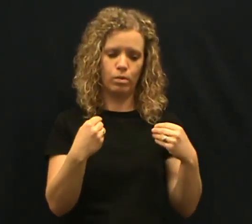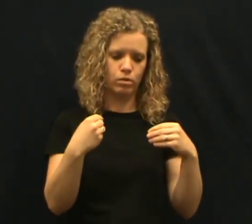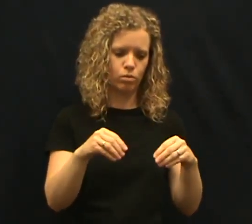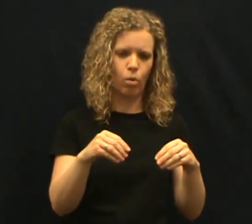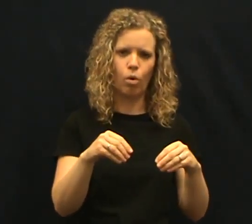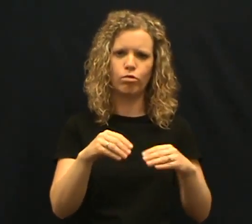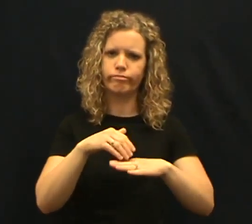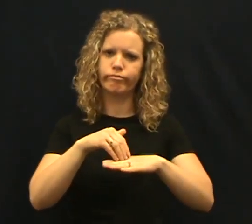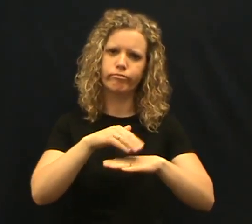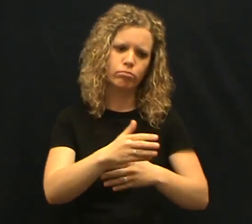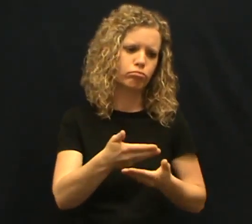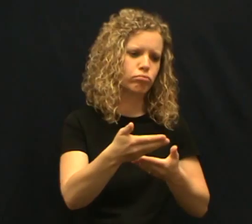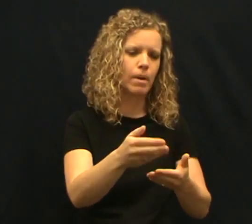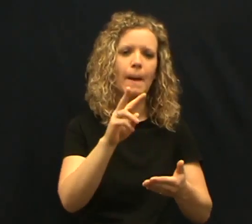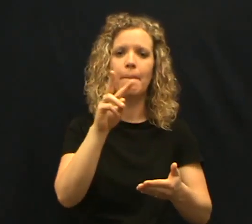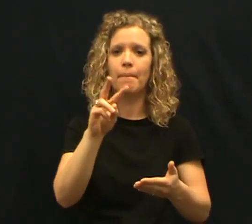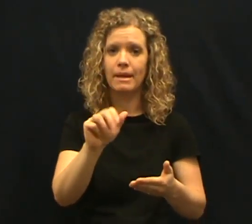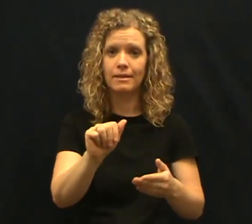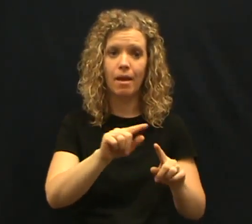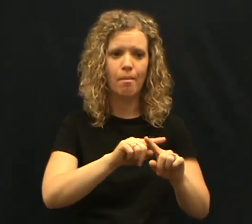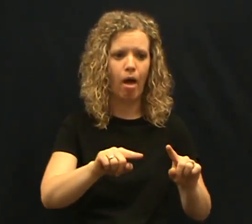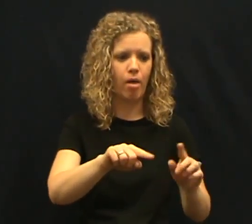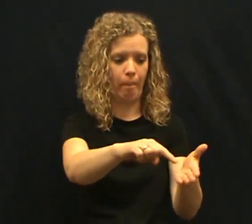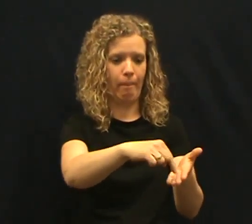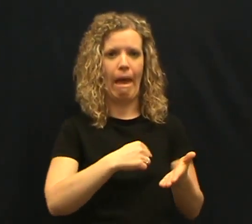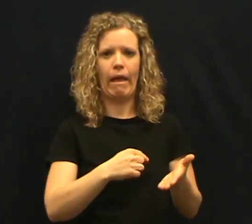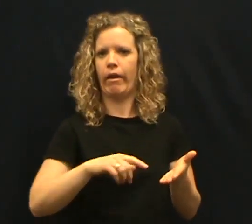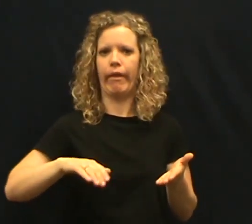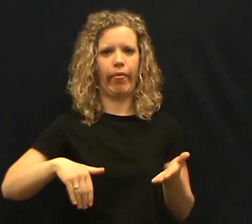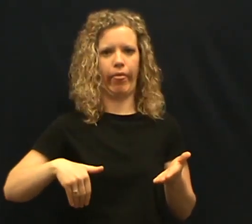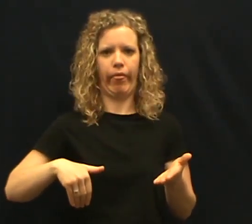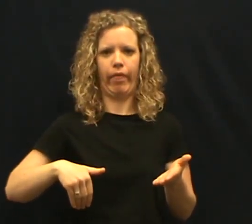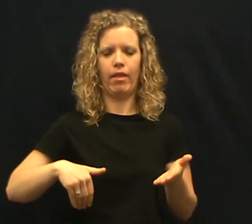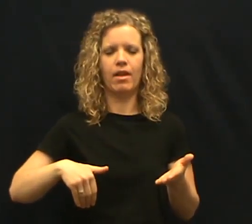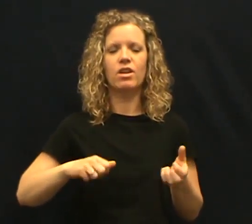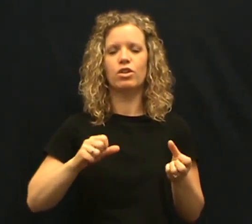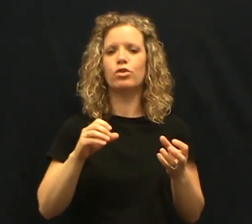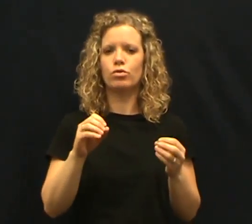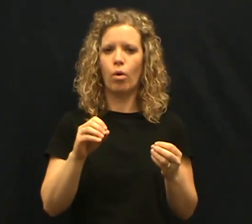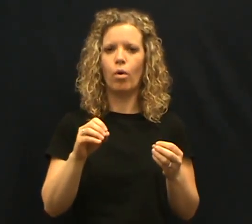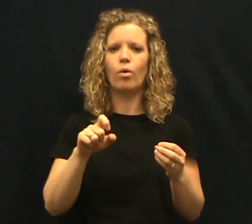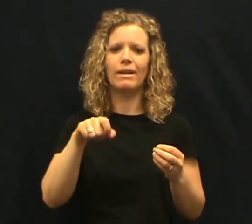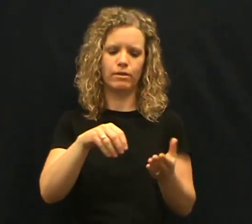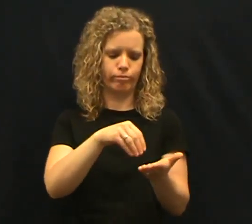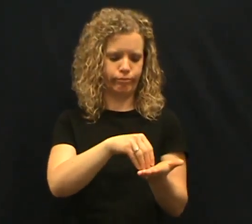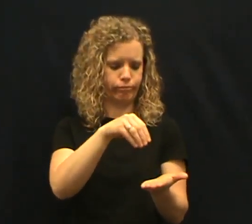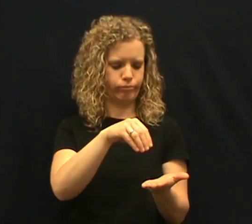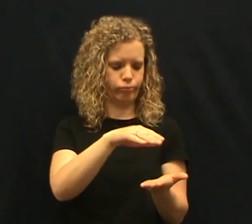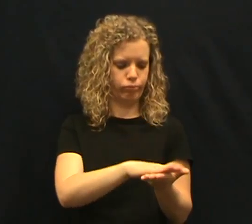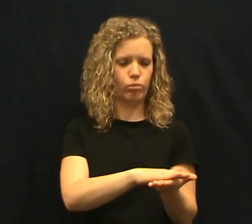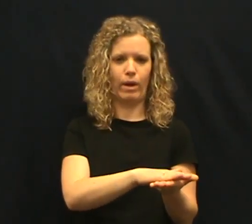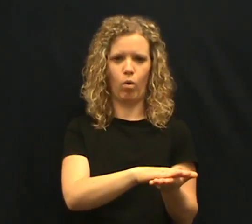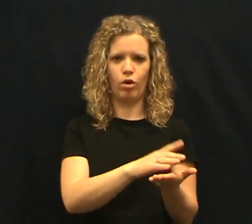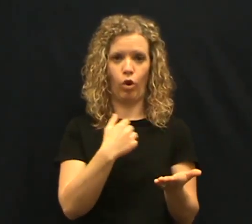pizza, but hadn't collected cash for that pizza yet. So we have to record that sale, and so we